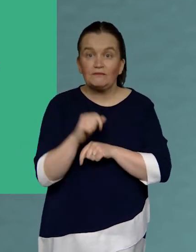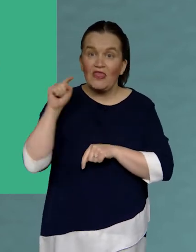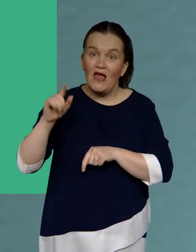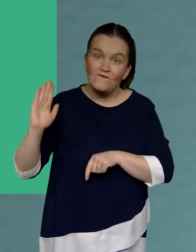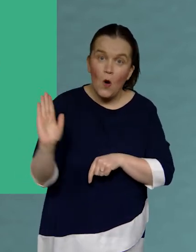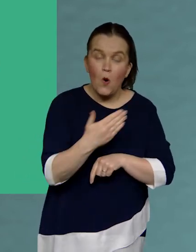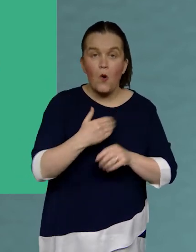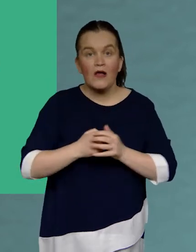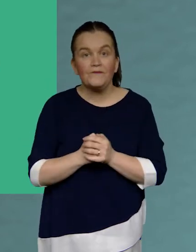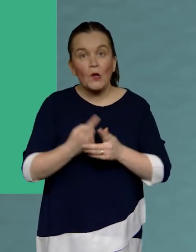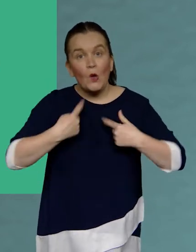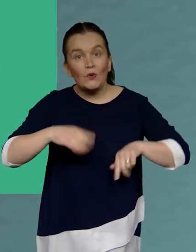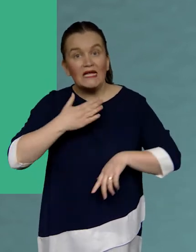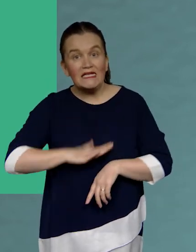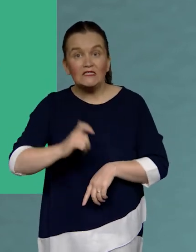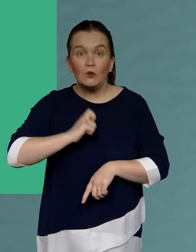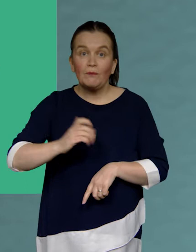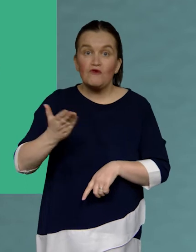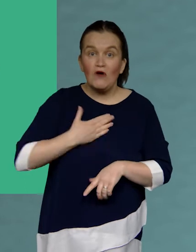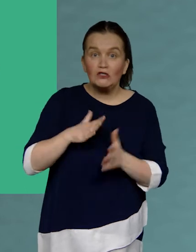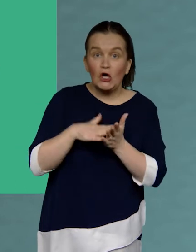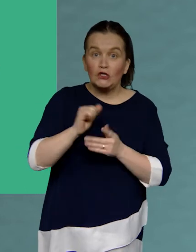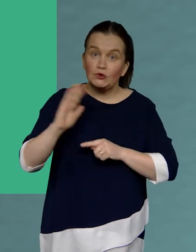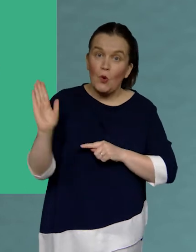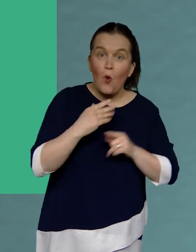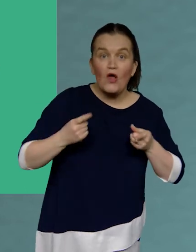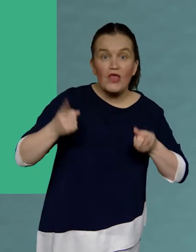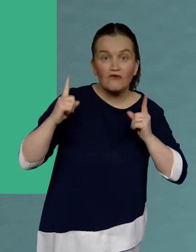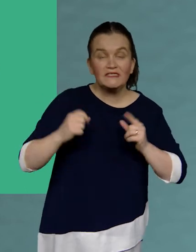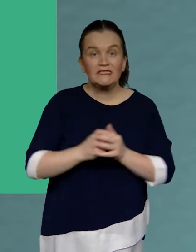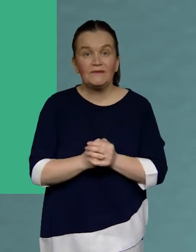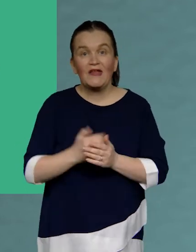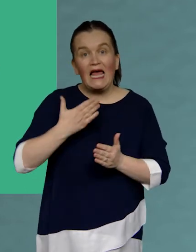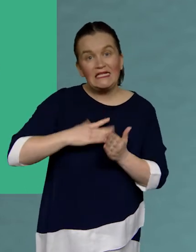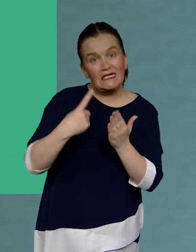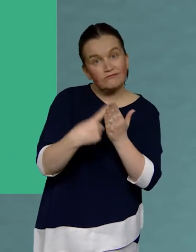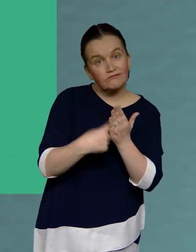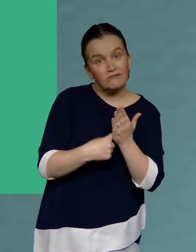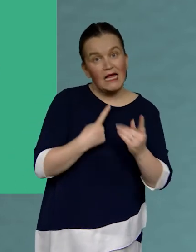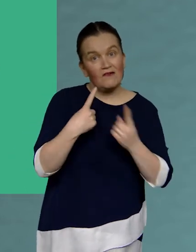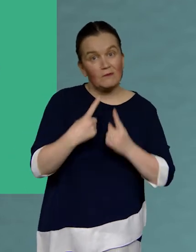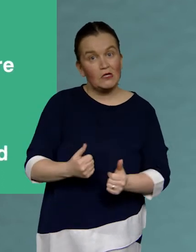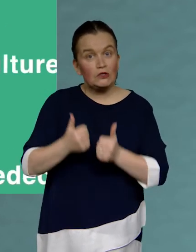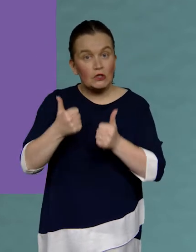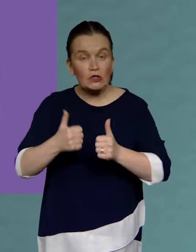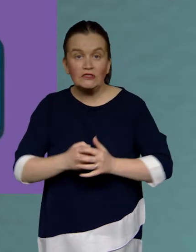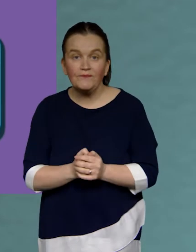6. We need a human rights culture across public authorities. Number 7. Adequate resourcing is